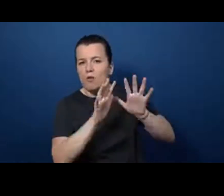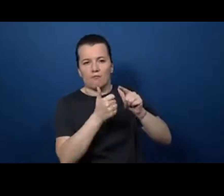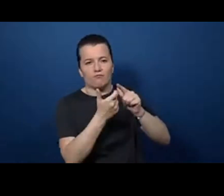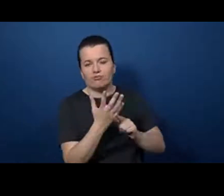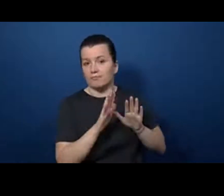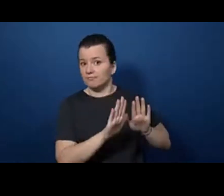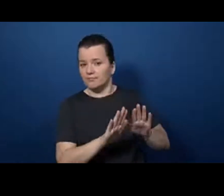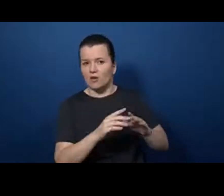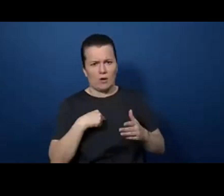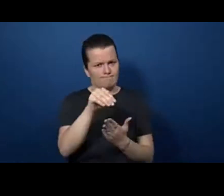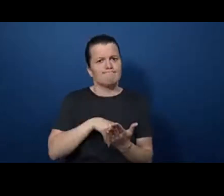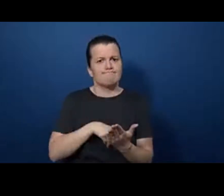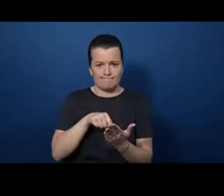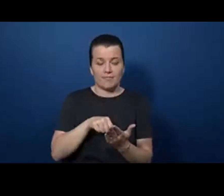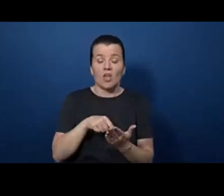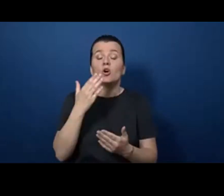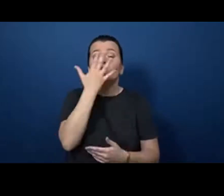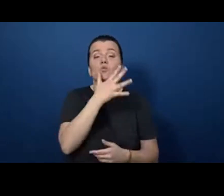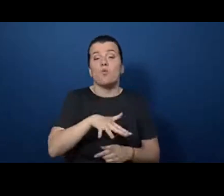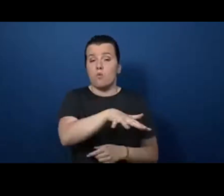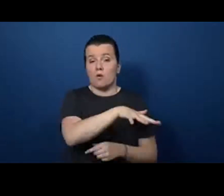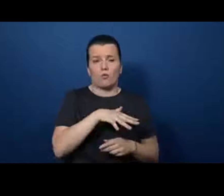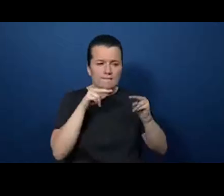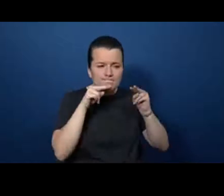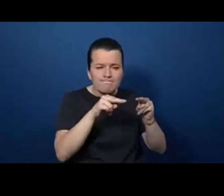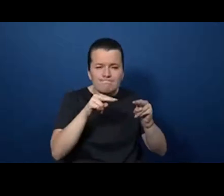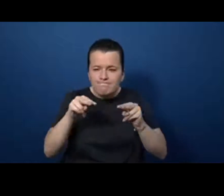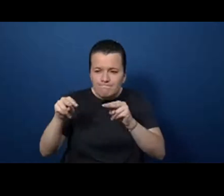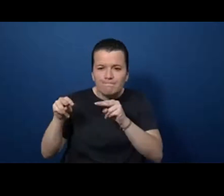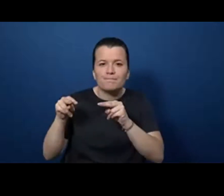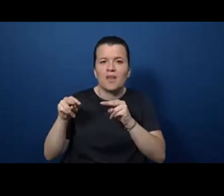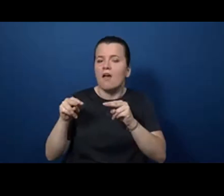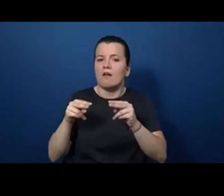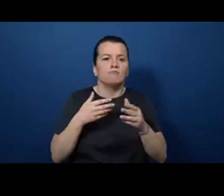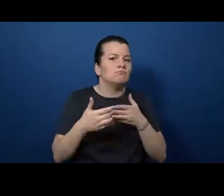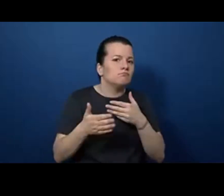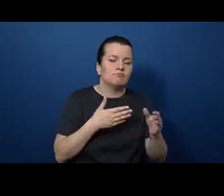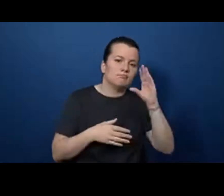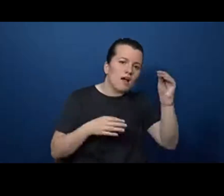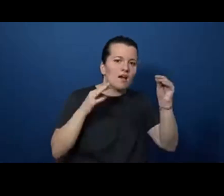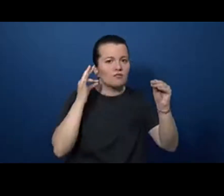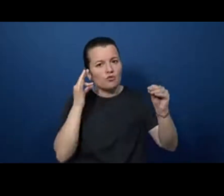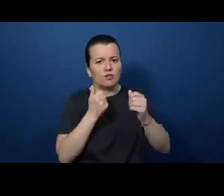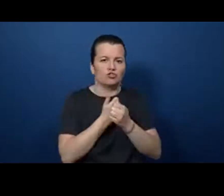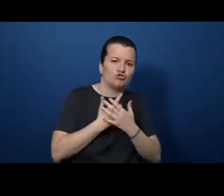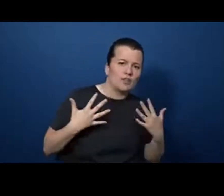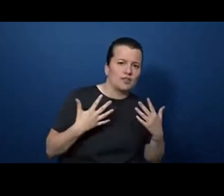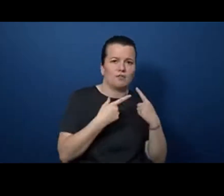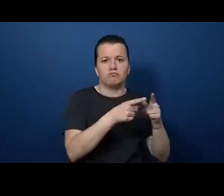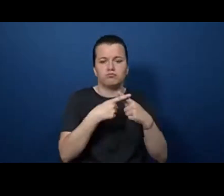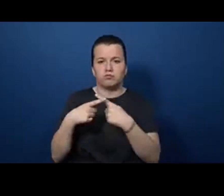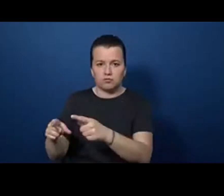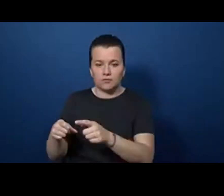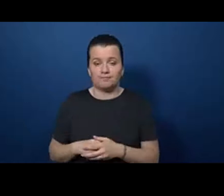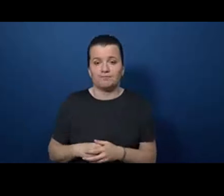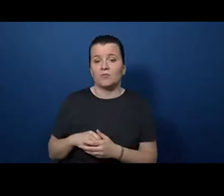attention to school violence that is based on or related to gender. UNESCO was, for example, the first UN agency